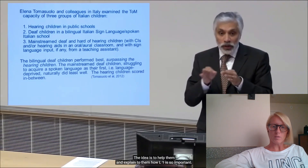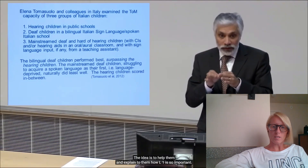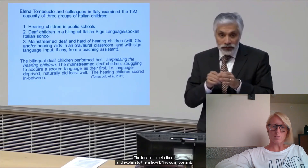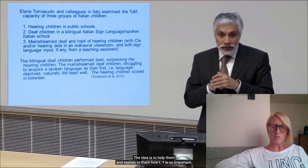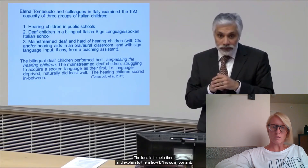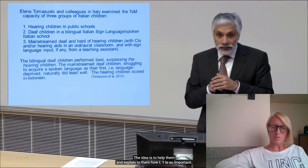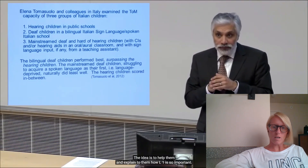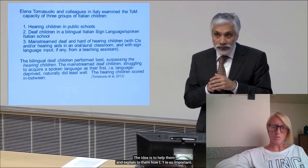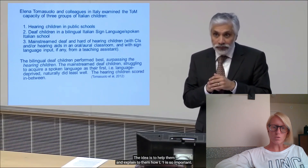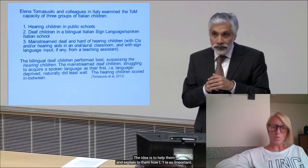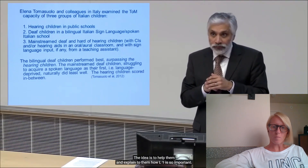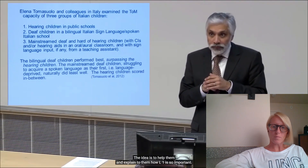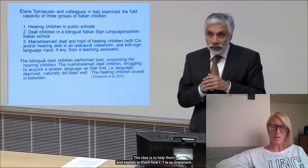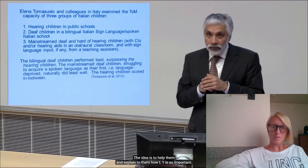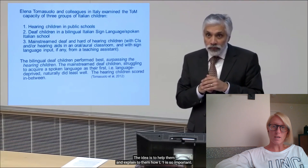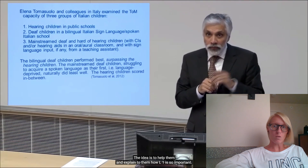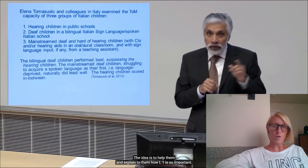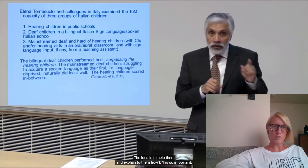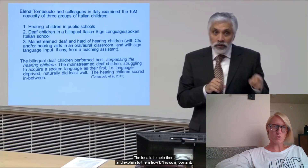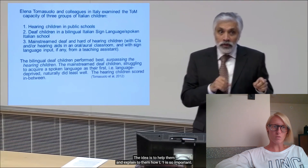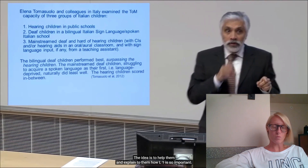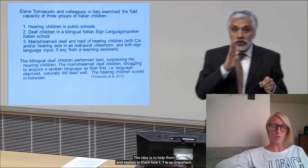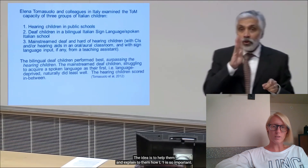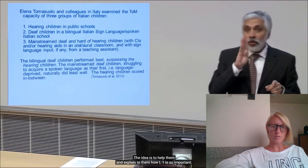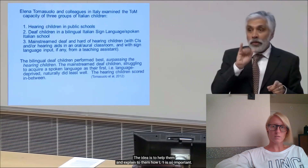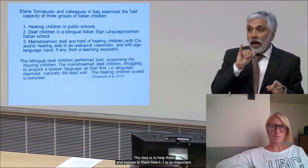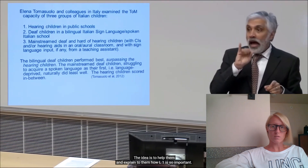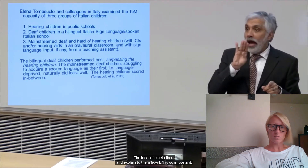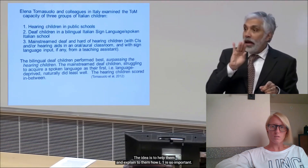to them how L1 is so important.